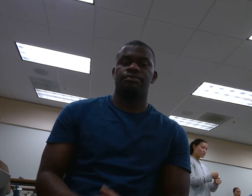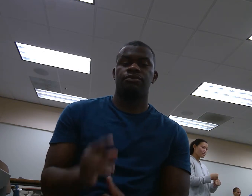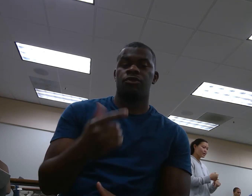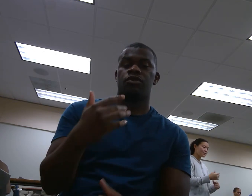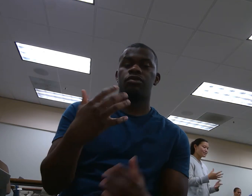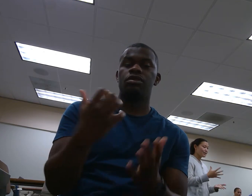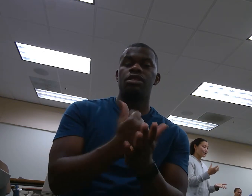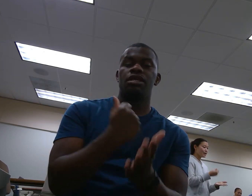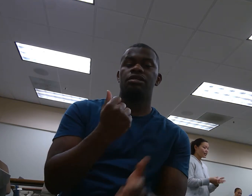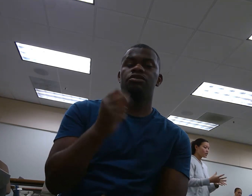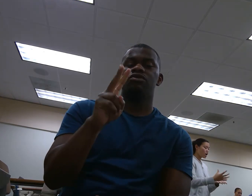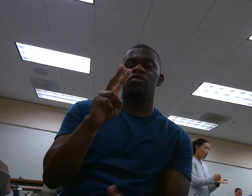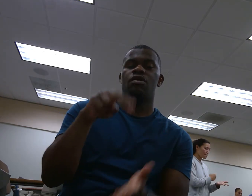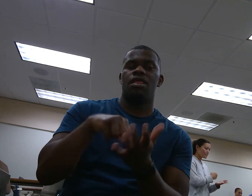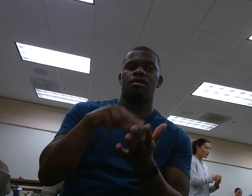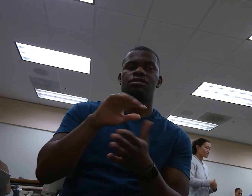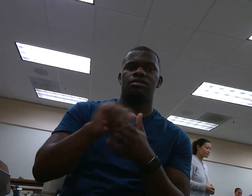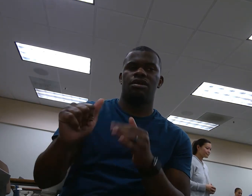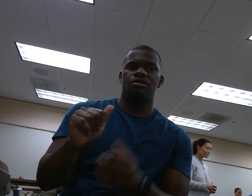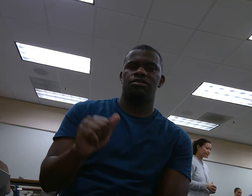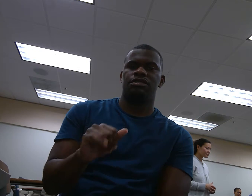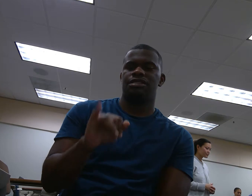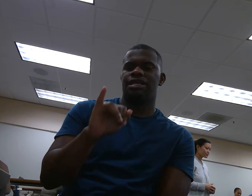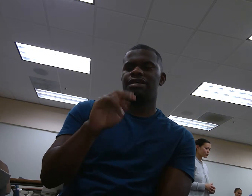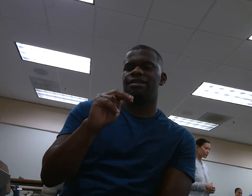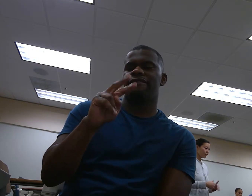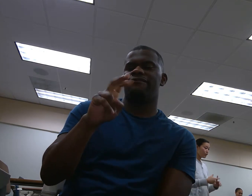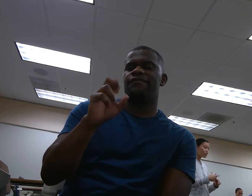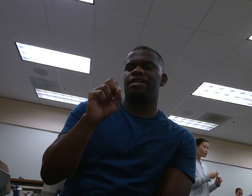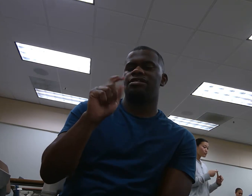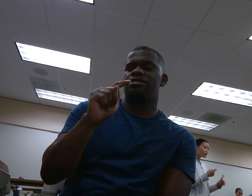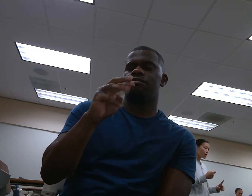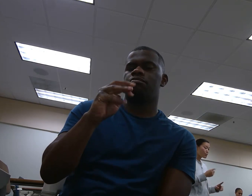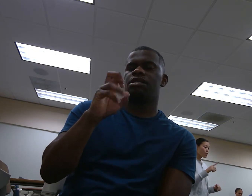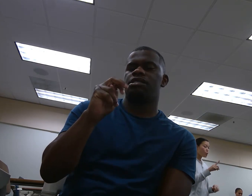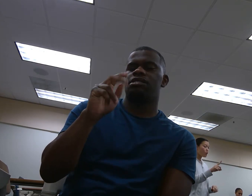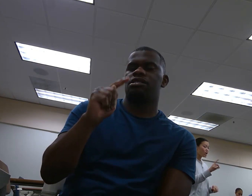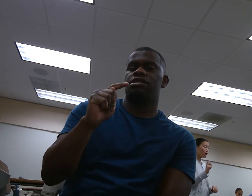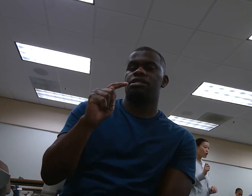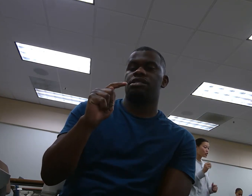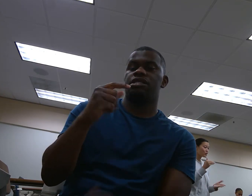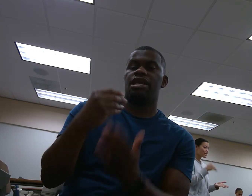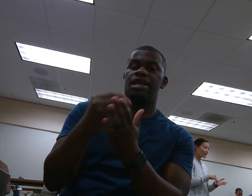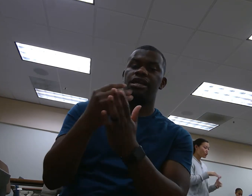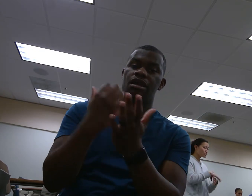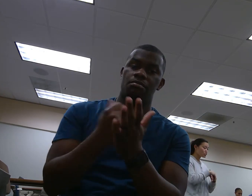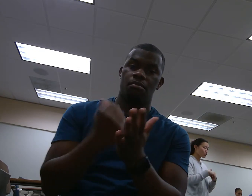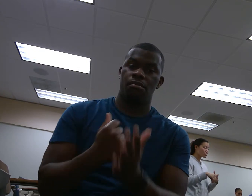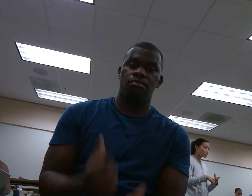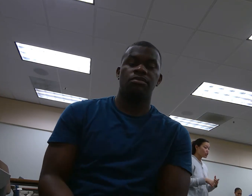investment income from that $100,000. So your actual out of pocket, if you were to net